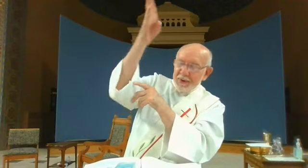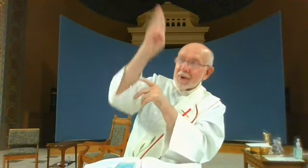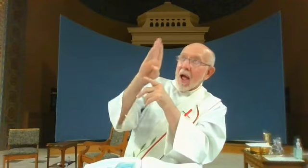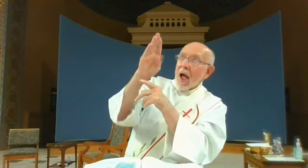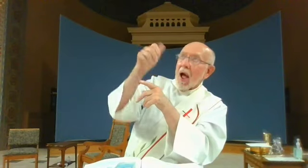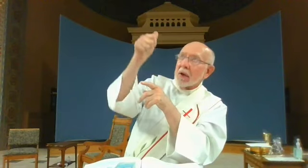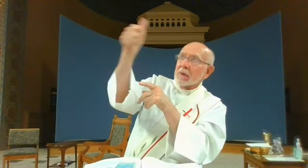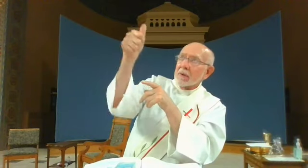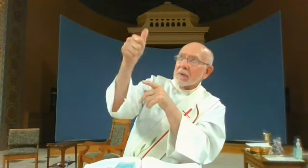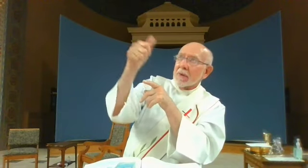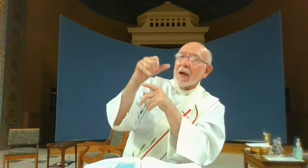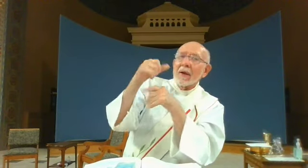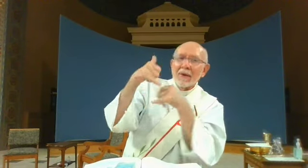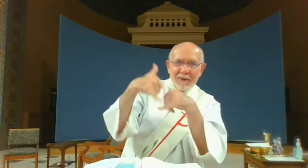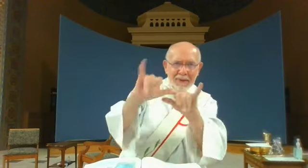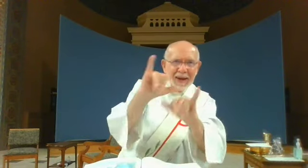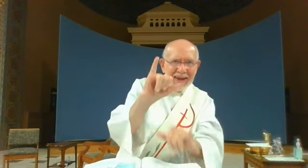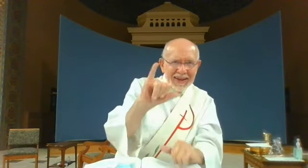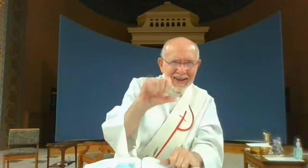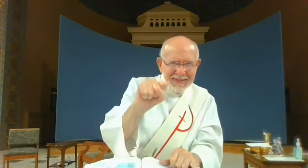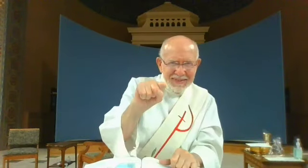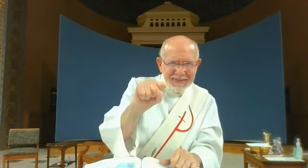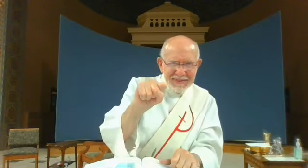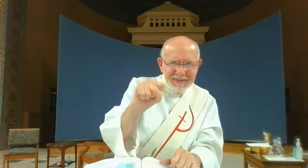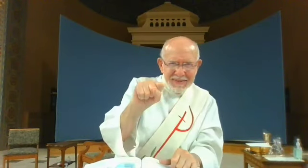is, who was,